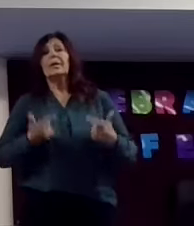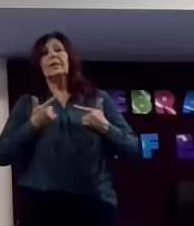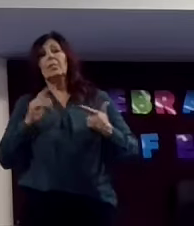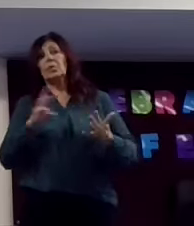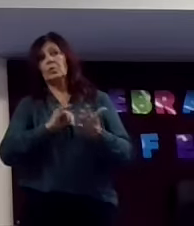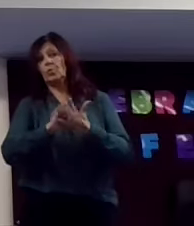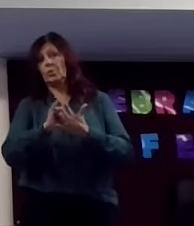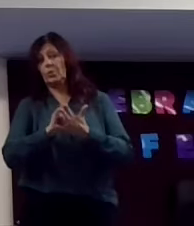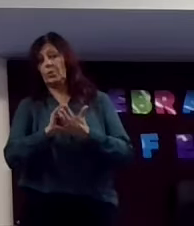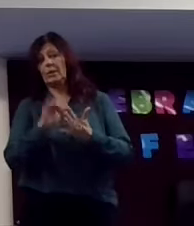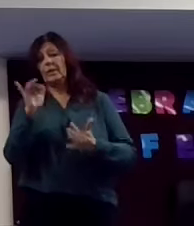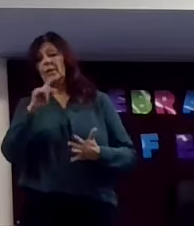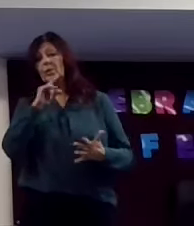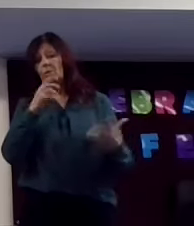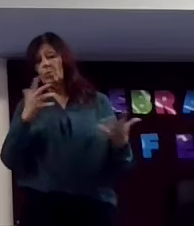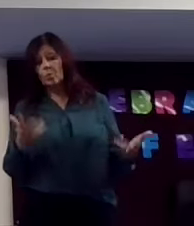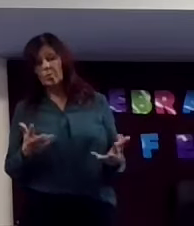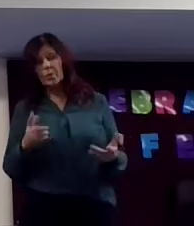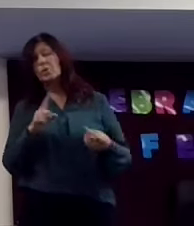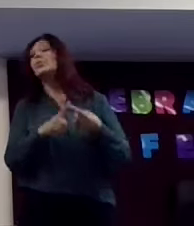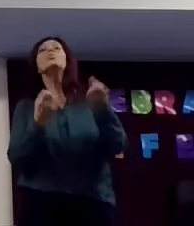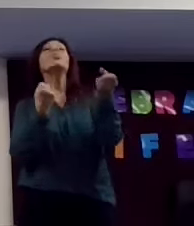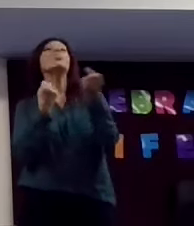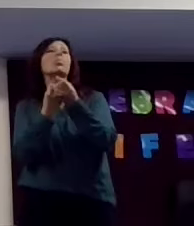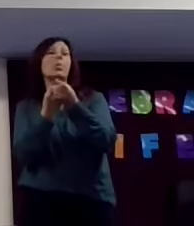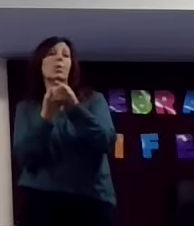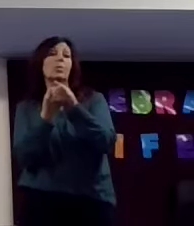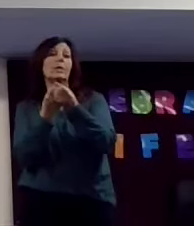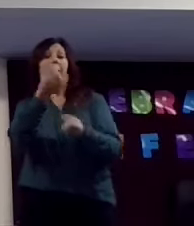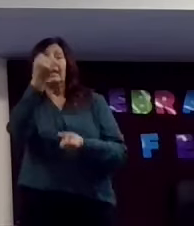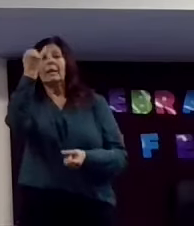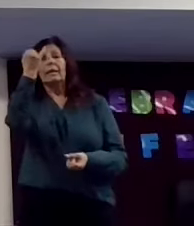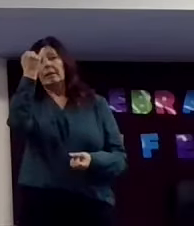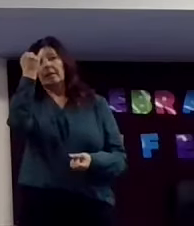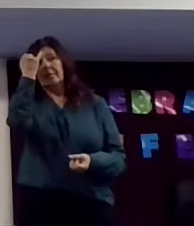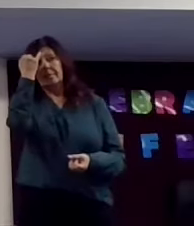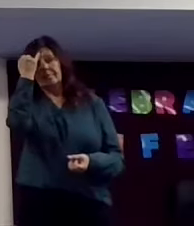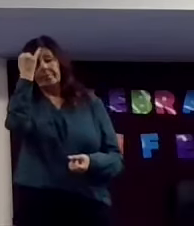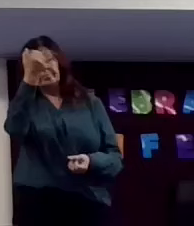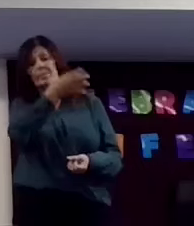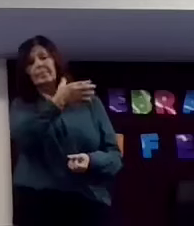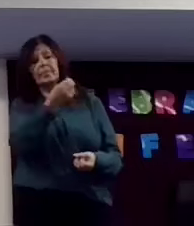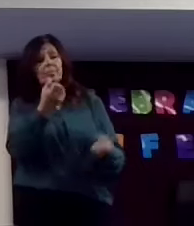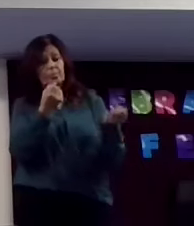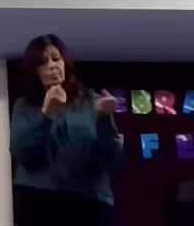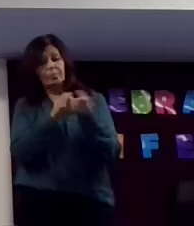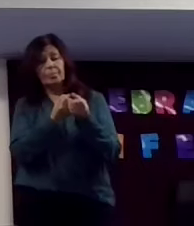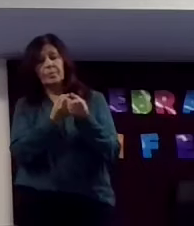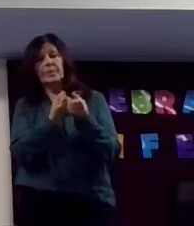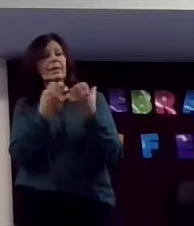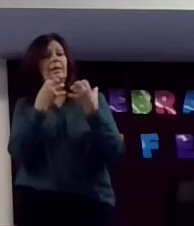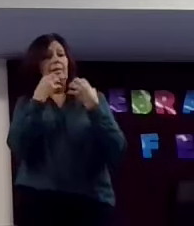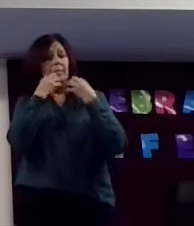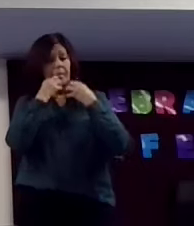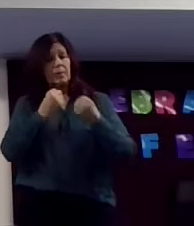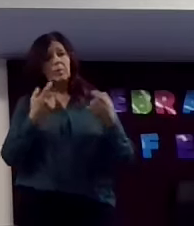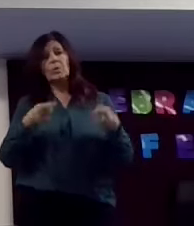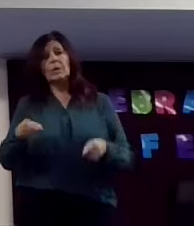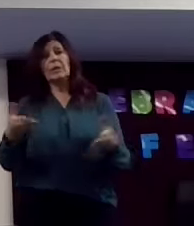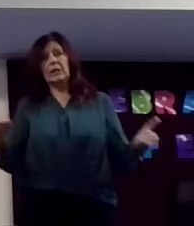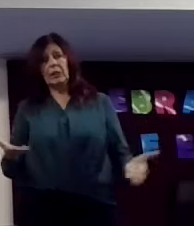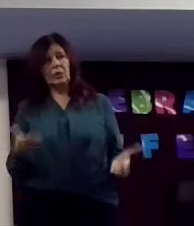Western New York, and that would be to promote the ideals and the values of what's going on